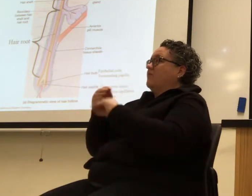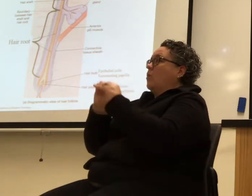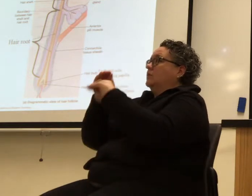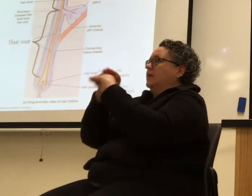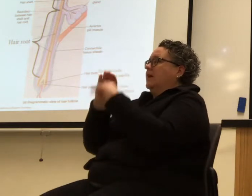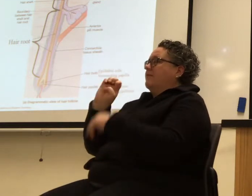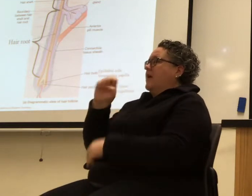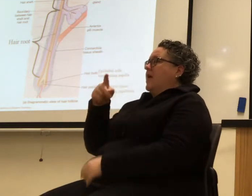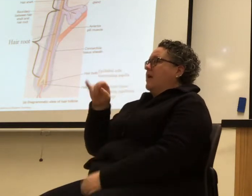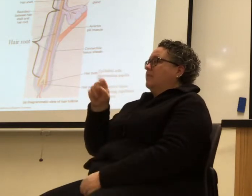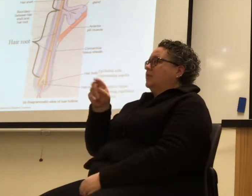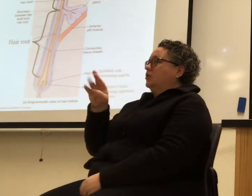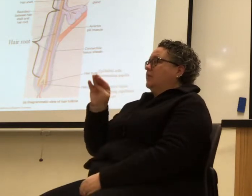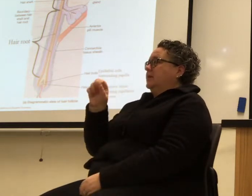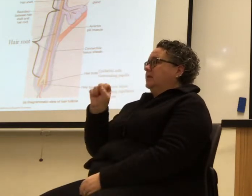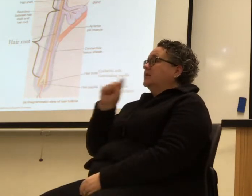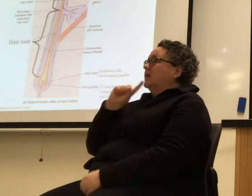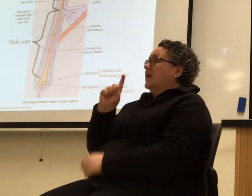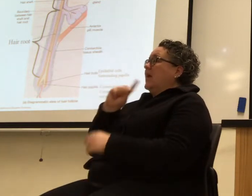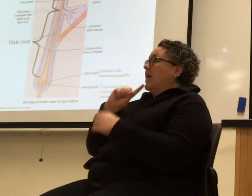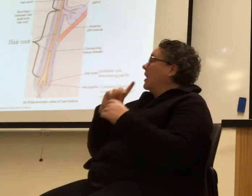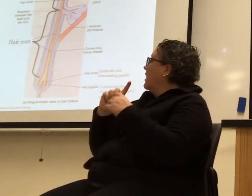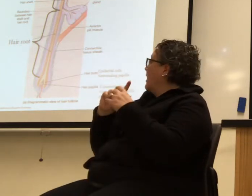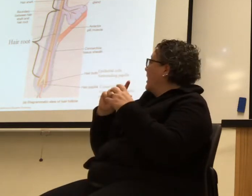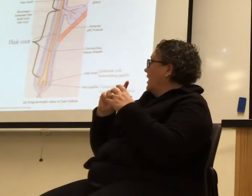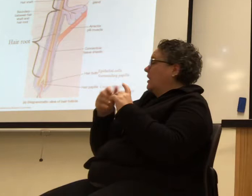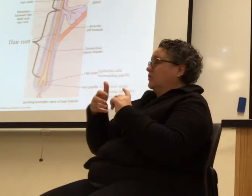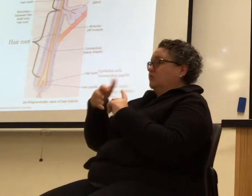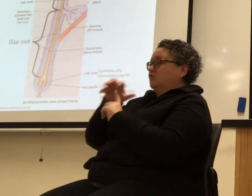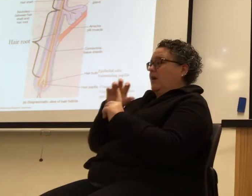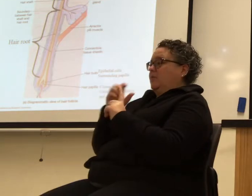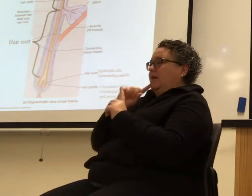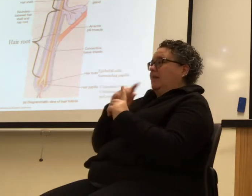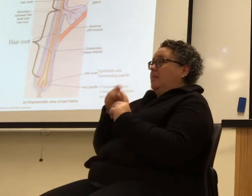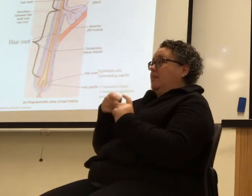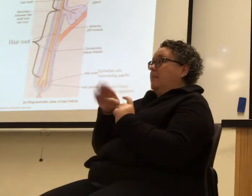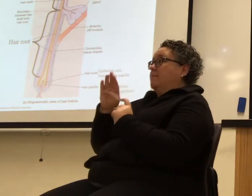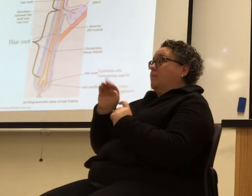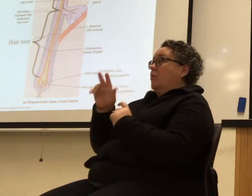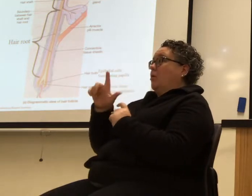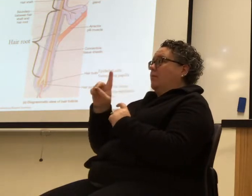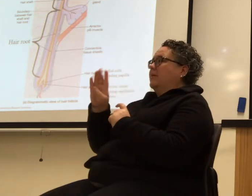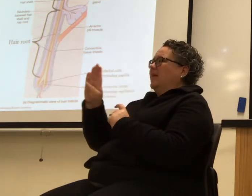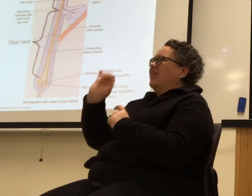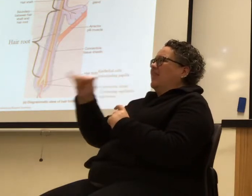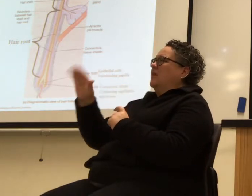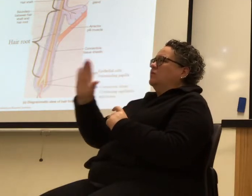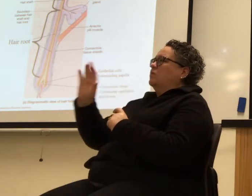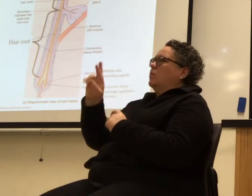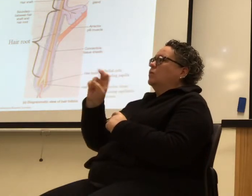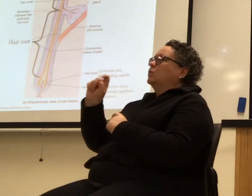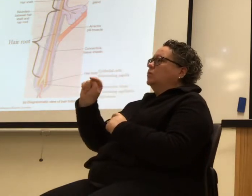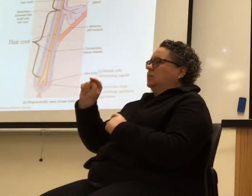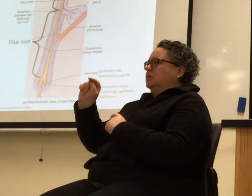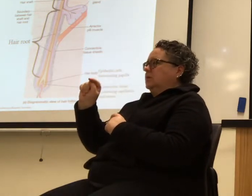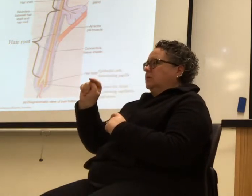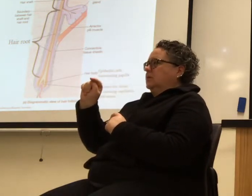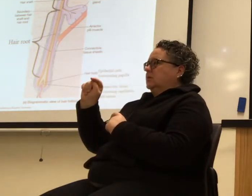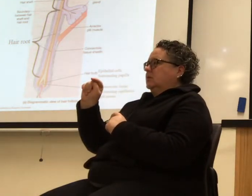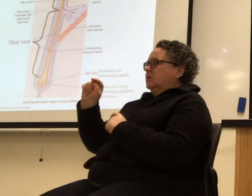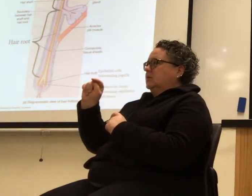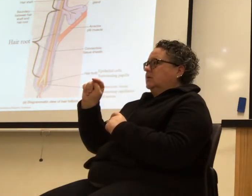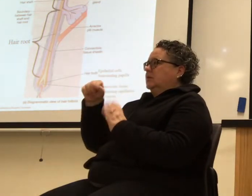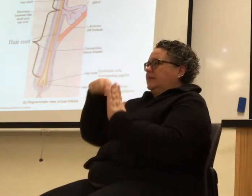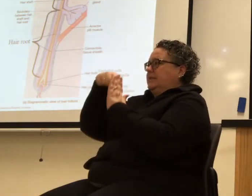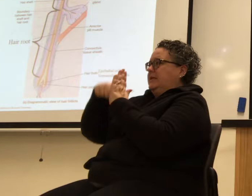mass surrounding the hair bulb is the hair root. So if you look at the